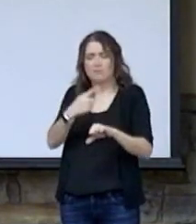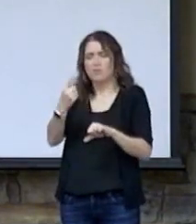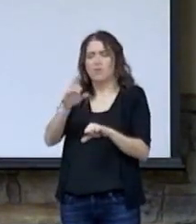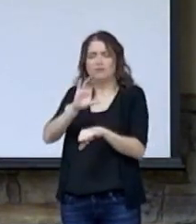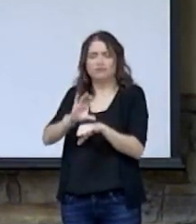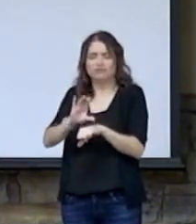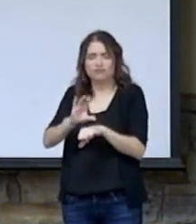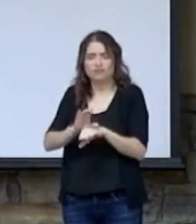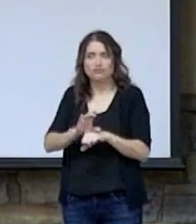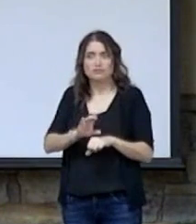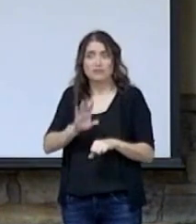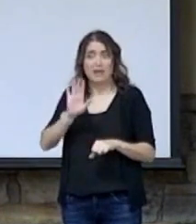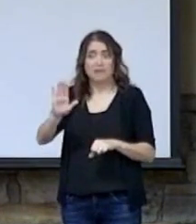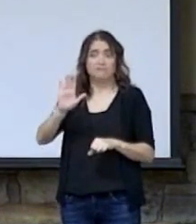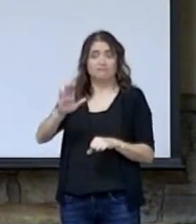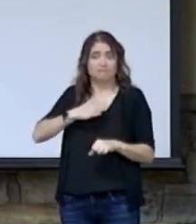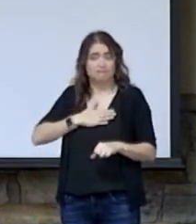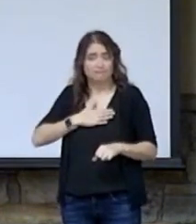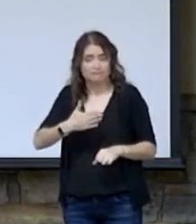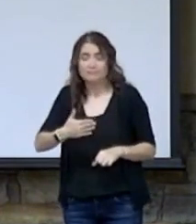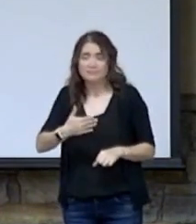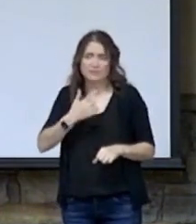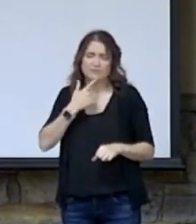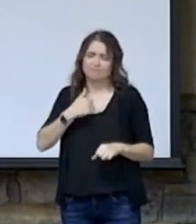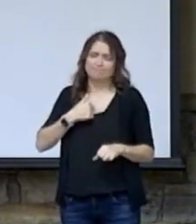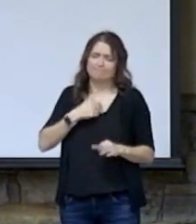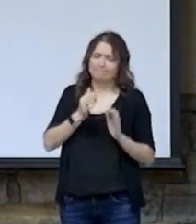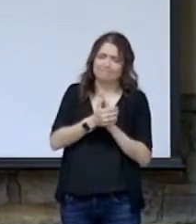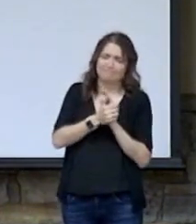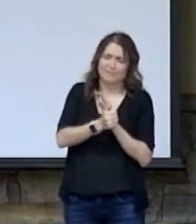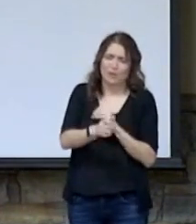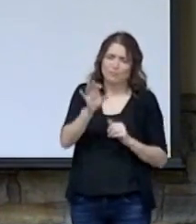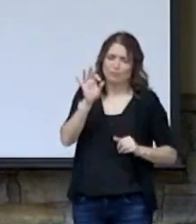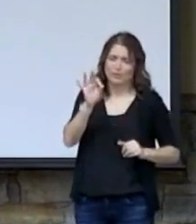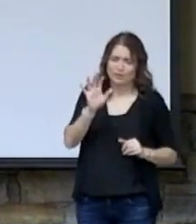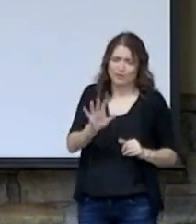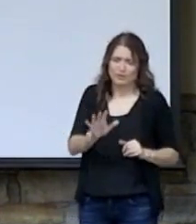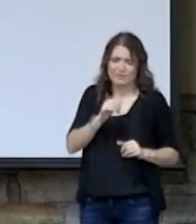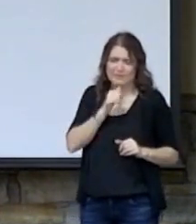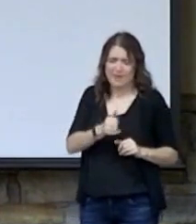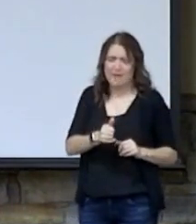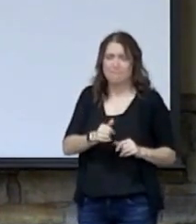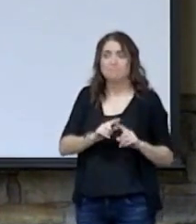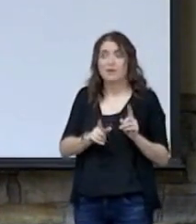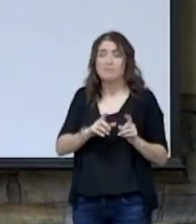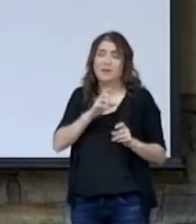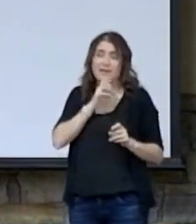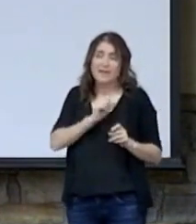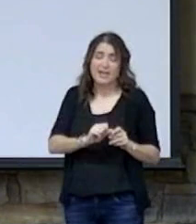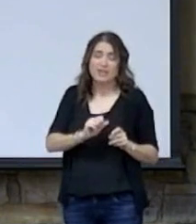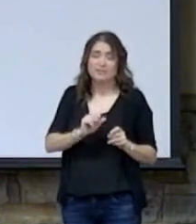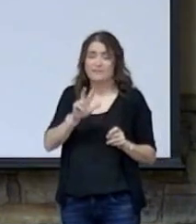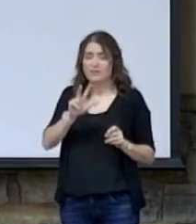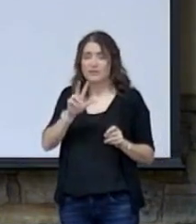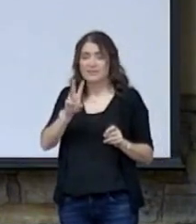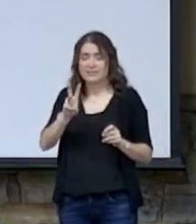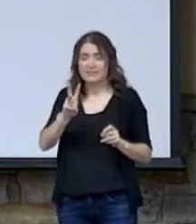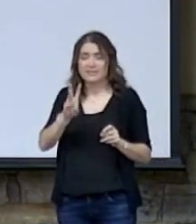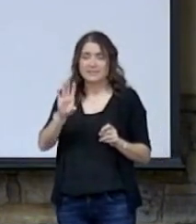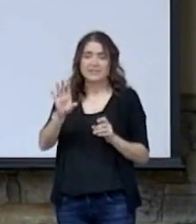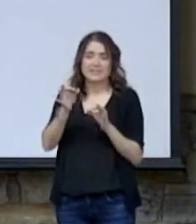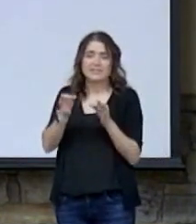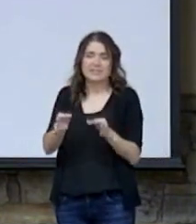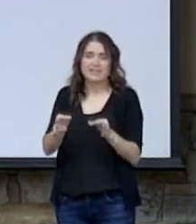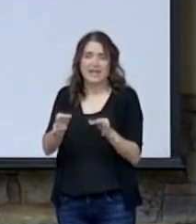own admission, he would say he wasn't a very good preacher. So by the age of 36, he decided to